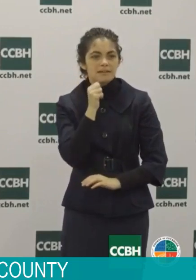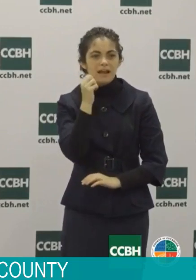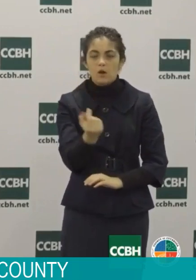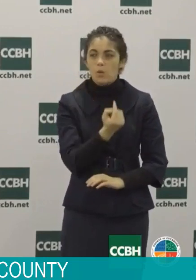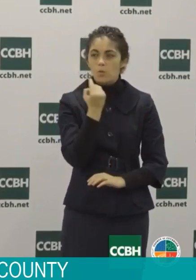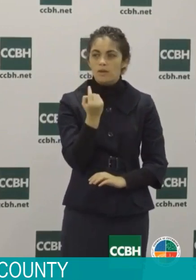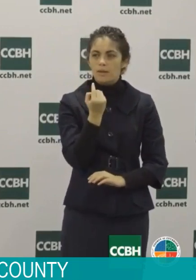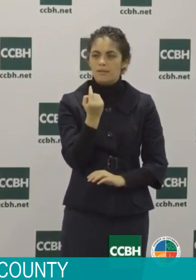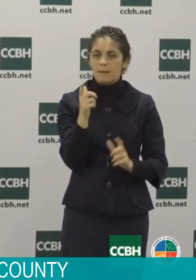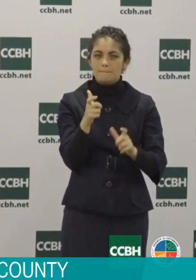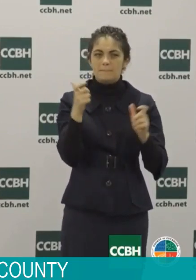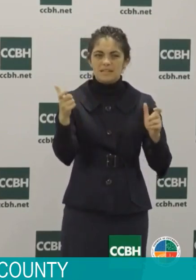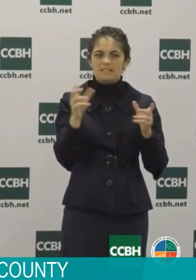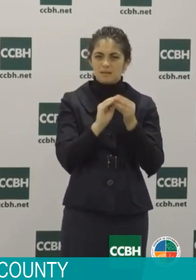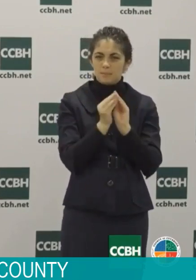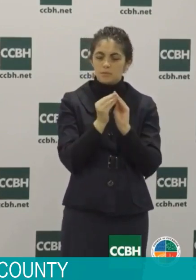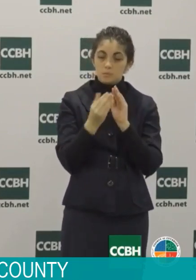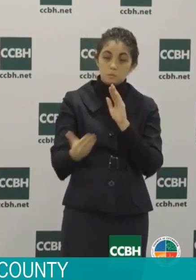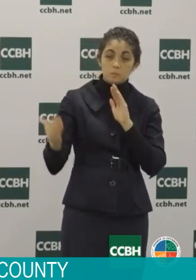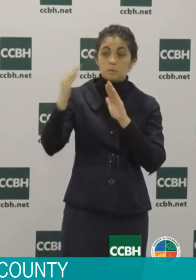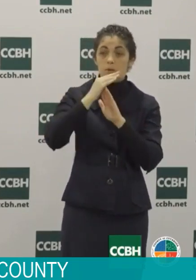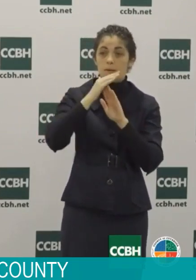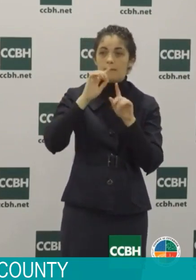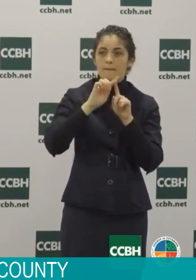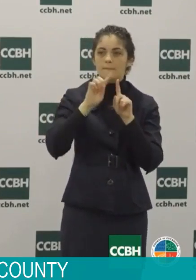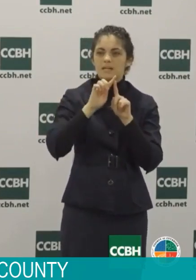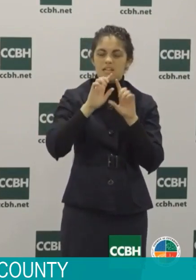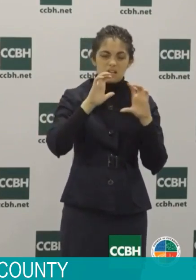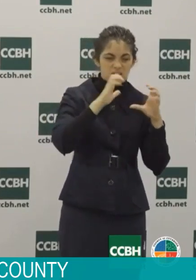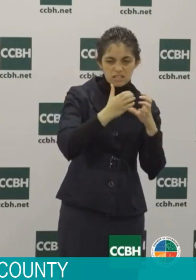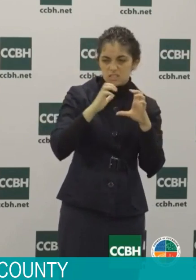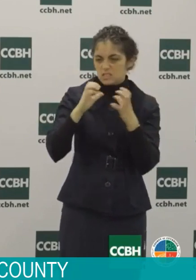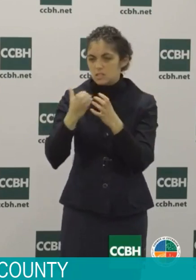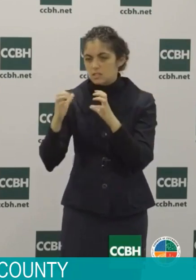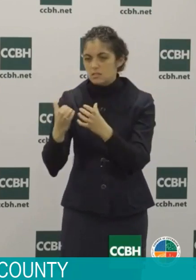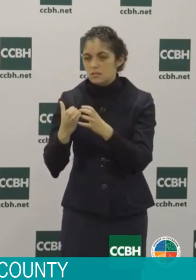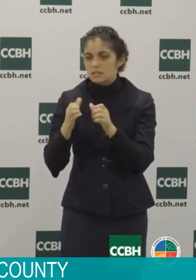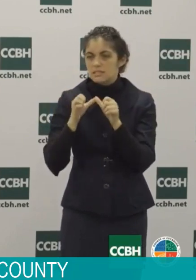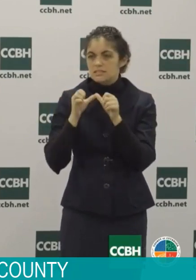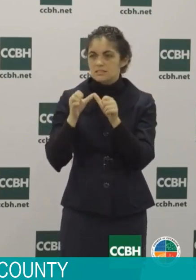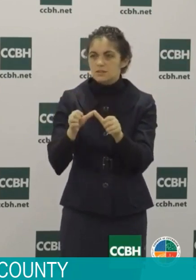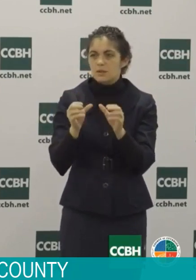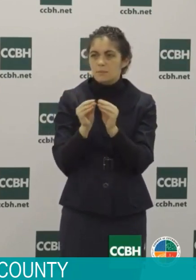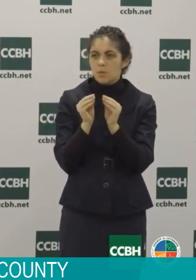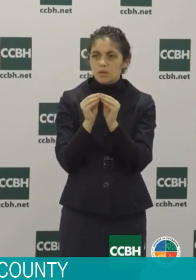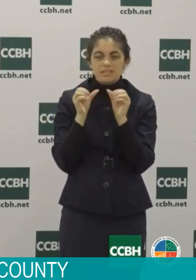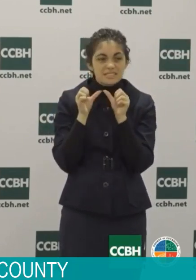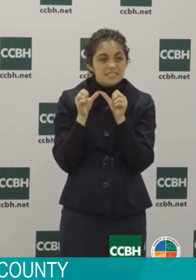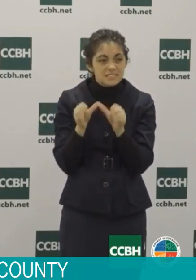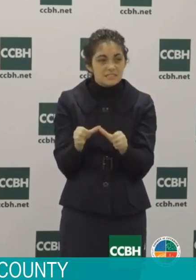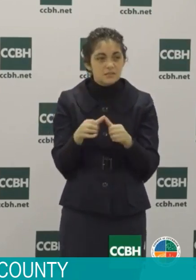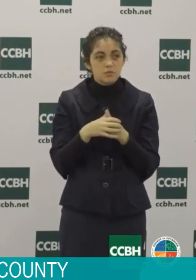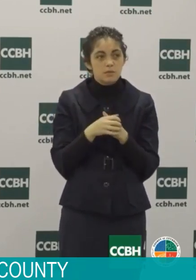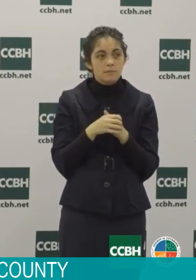a big surge and a big top of the curve, but about clusters and a longer, more ongoing